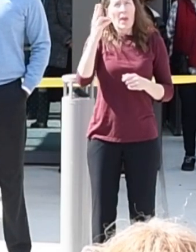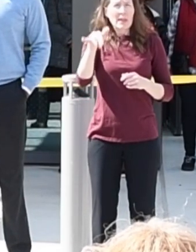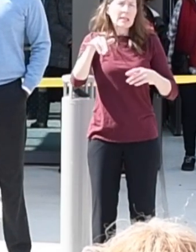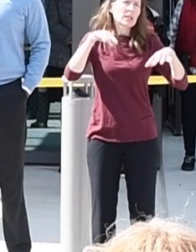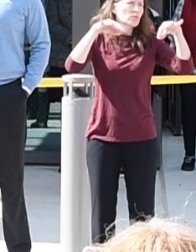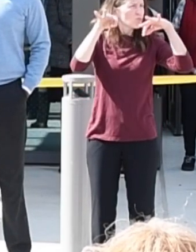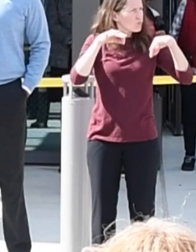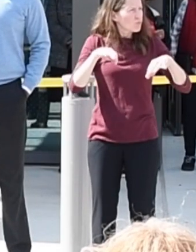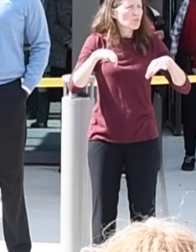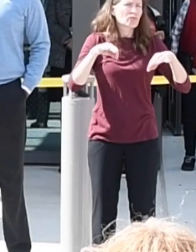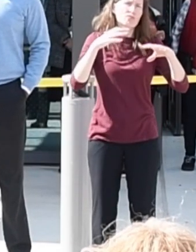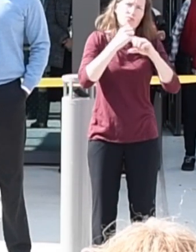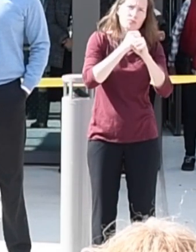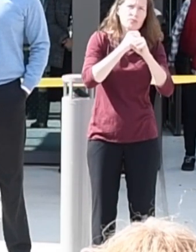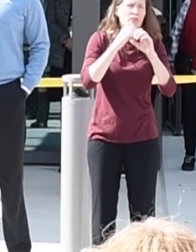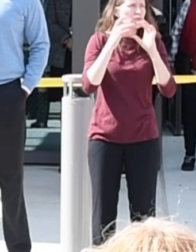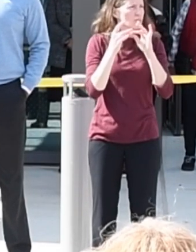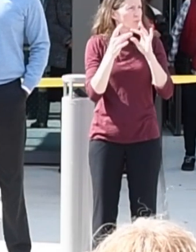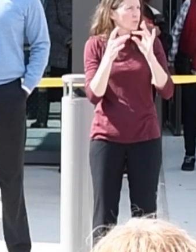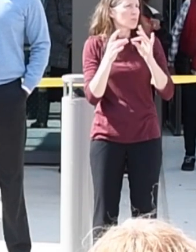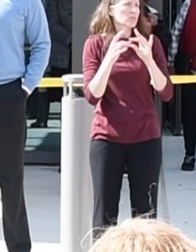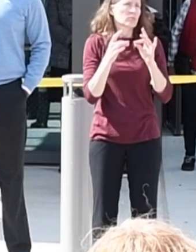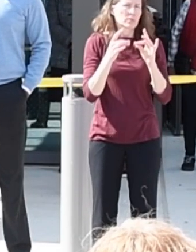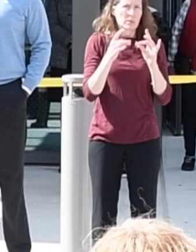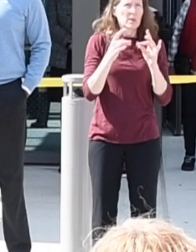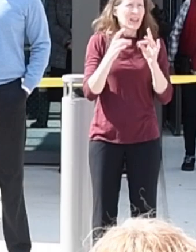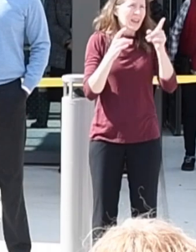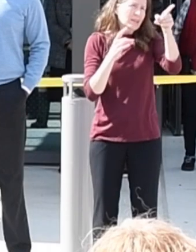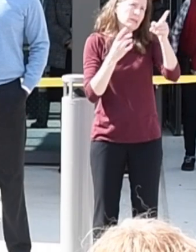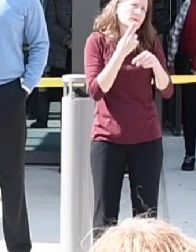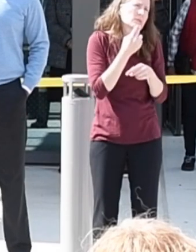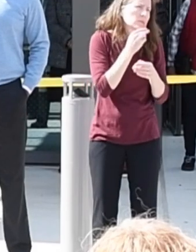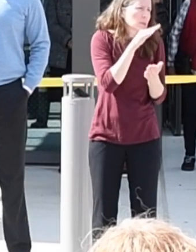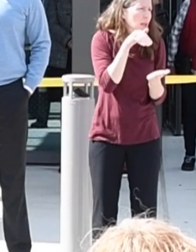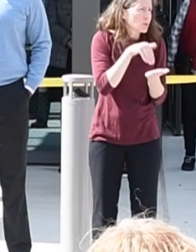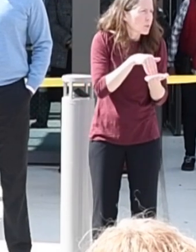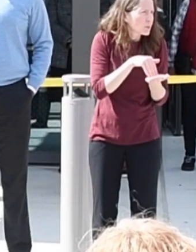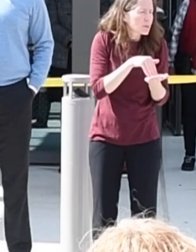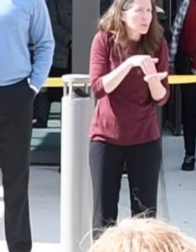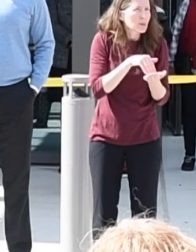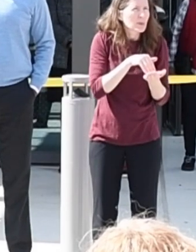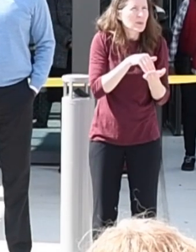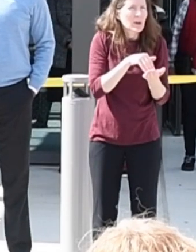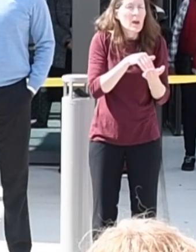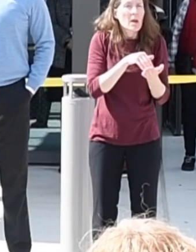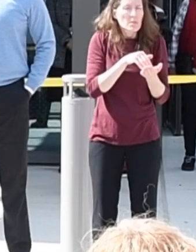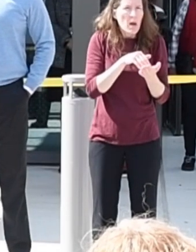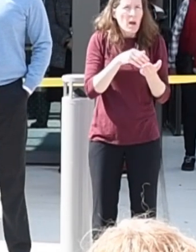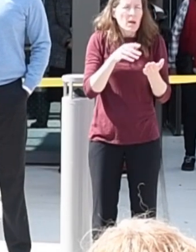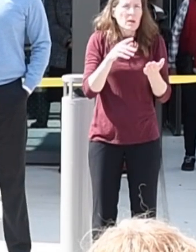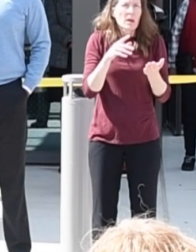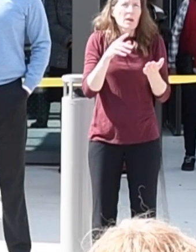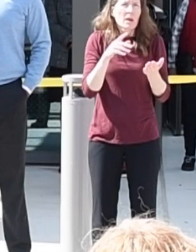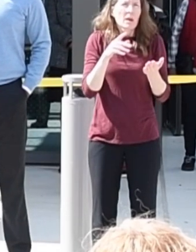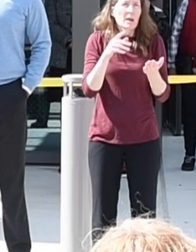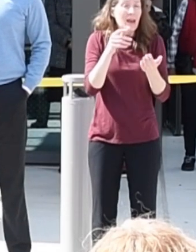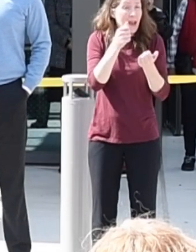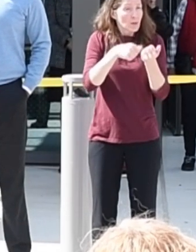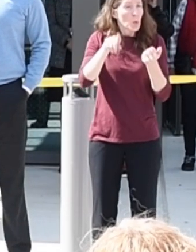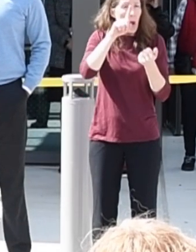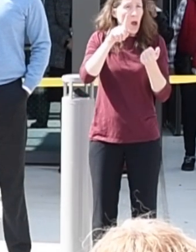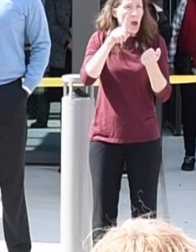were thriving in our little small center, to a T, everyone at that front part of the